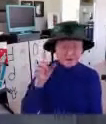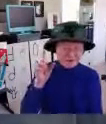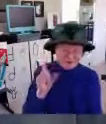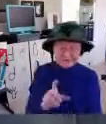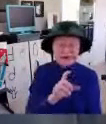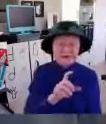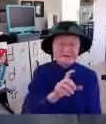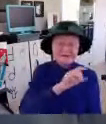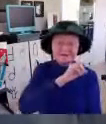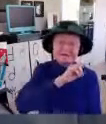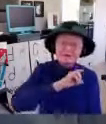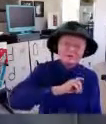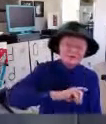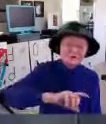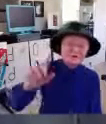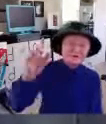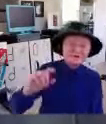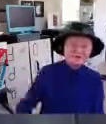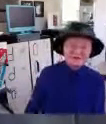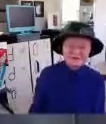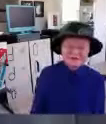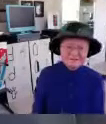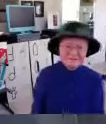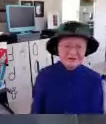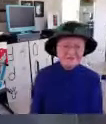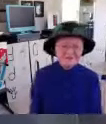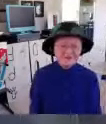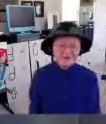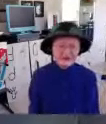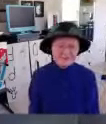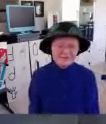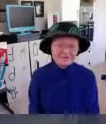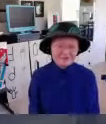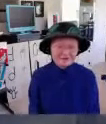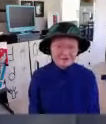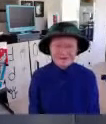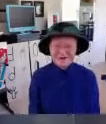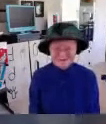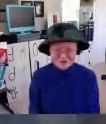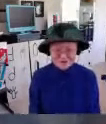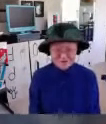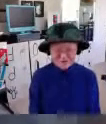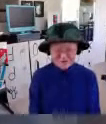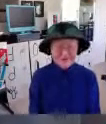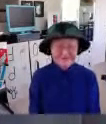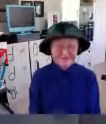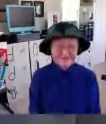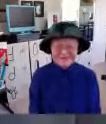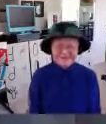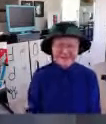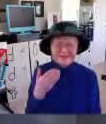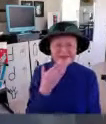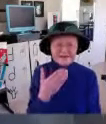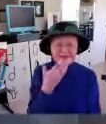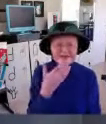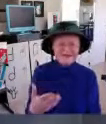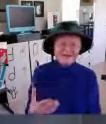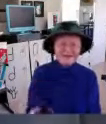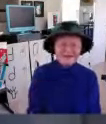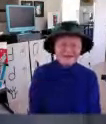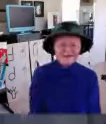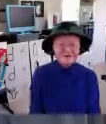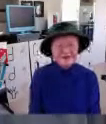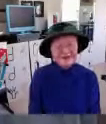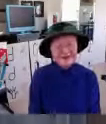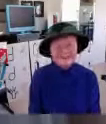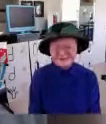click on a link and go directly to the SignTyp database up on the Yukon server. So thank you, Rachel,